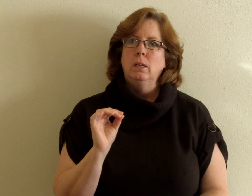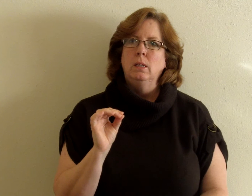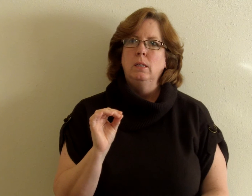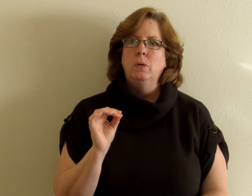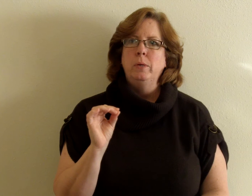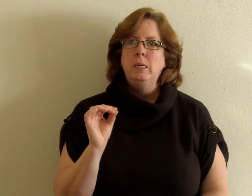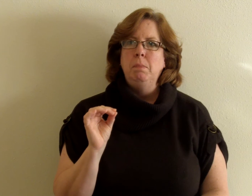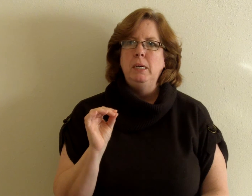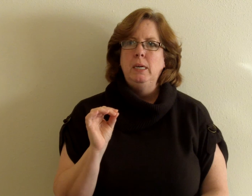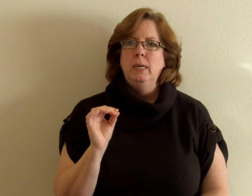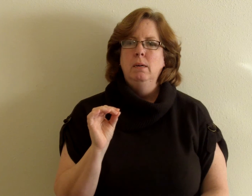going to be